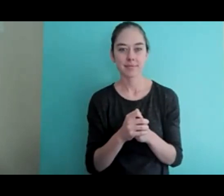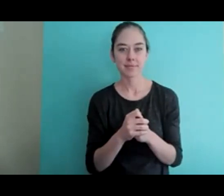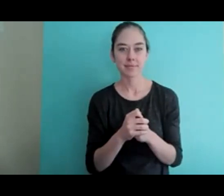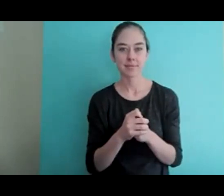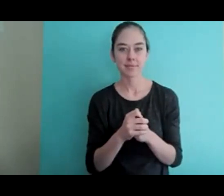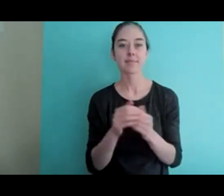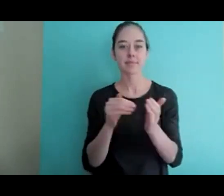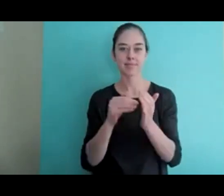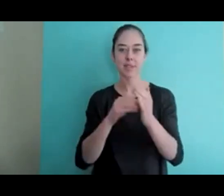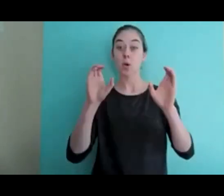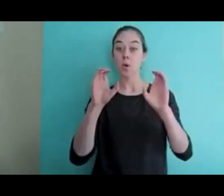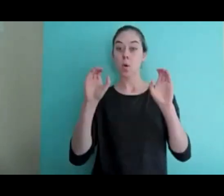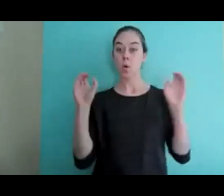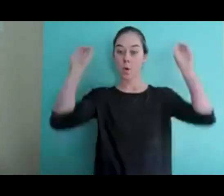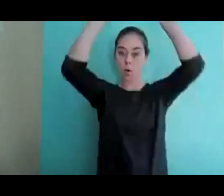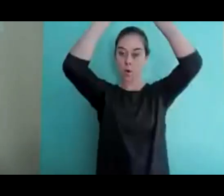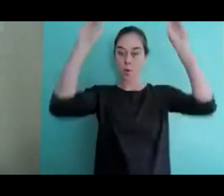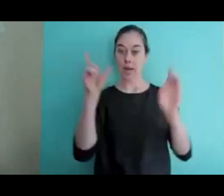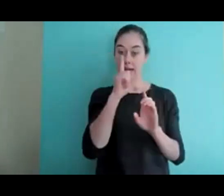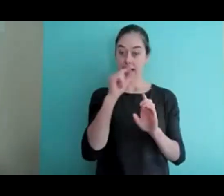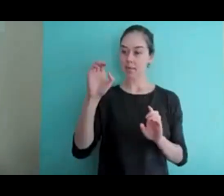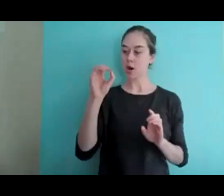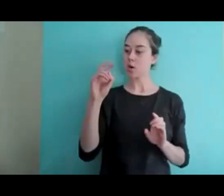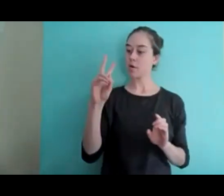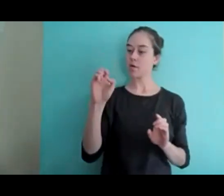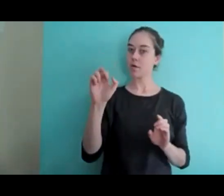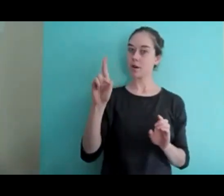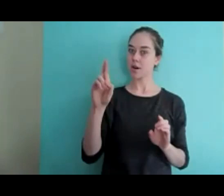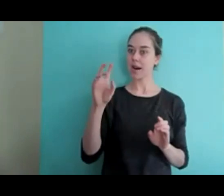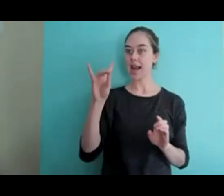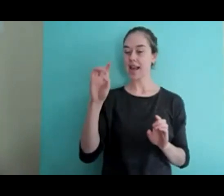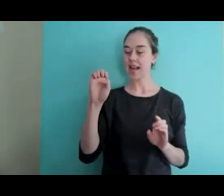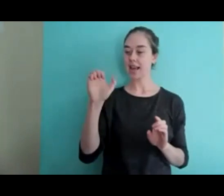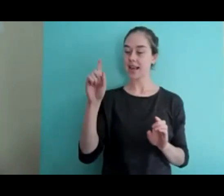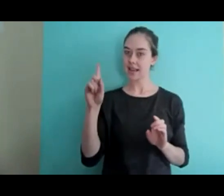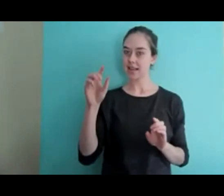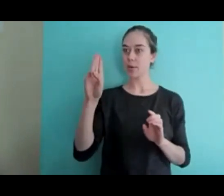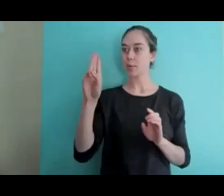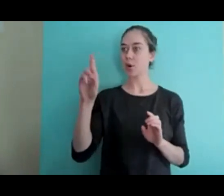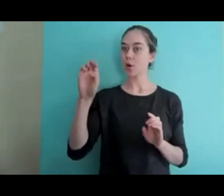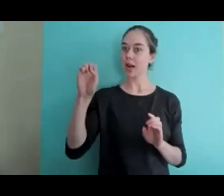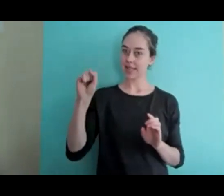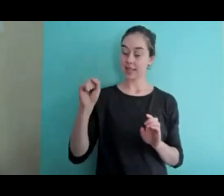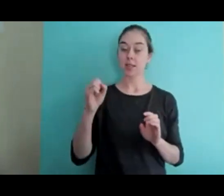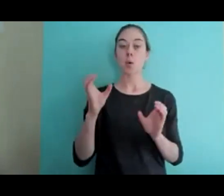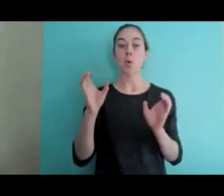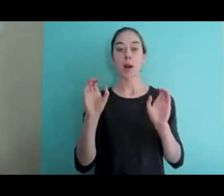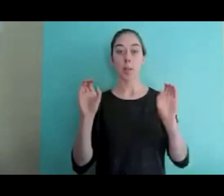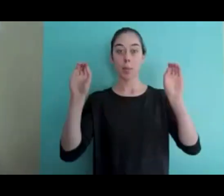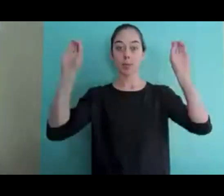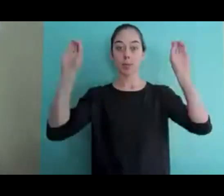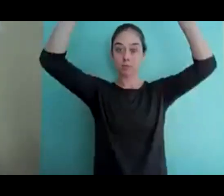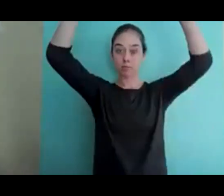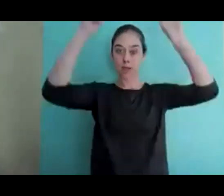yeah, overhead press. When you punch up, your hands, your palms of your hands face out. When you come back